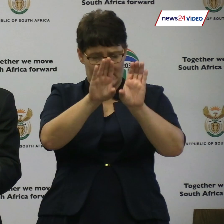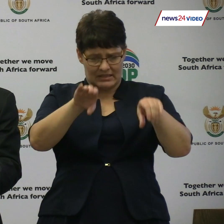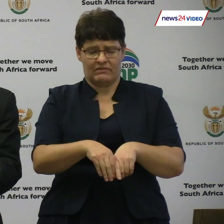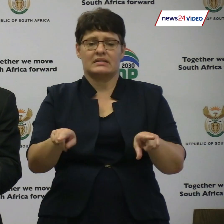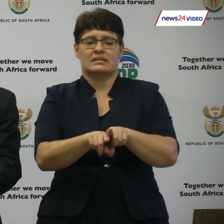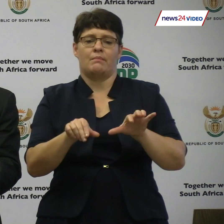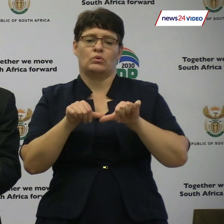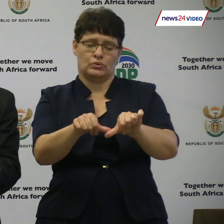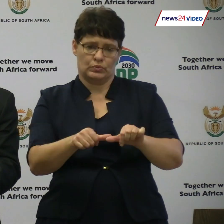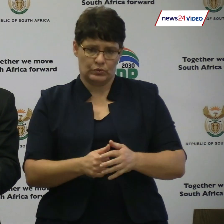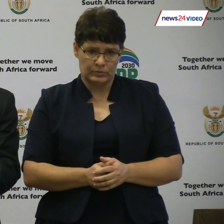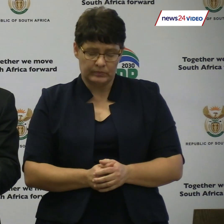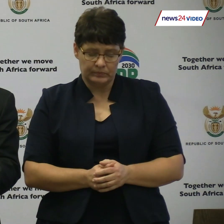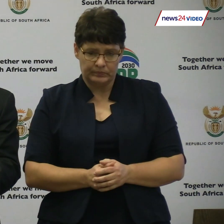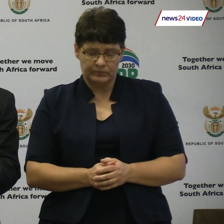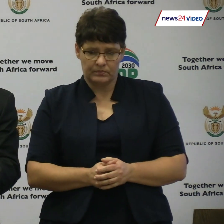were.